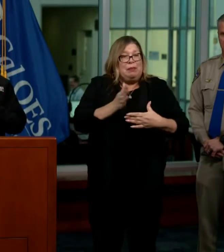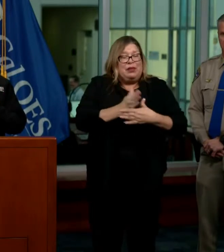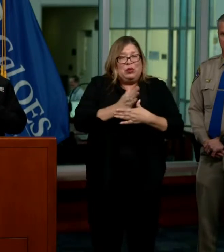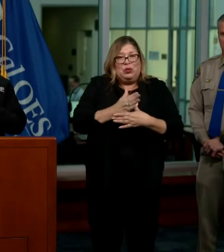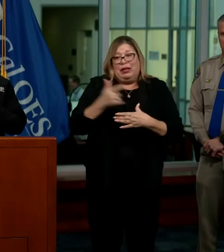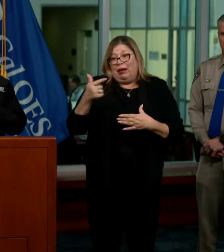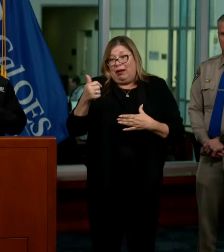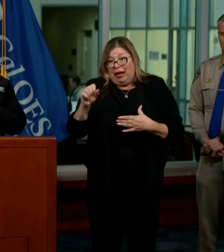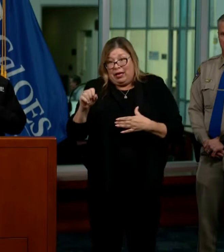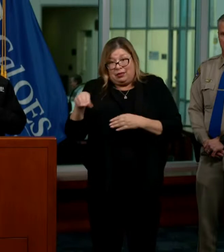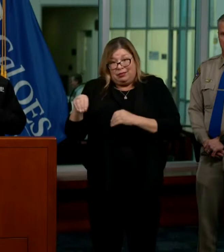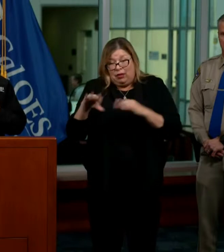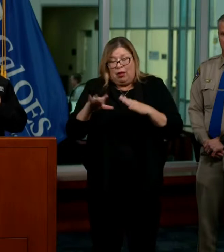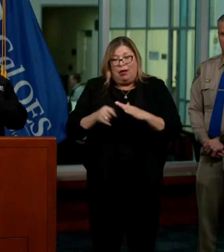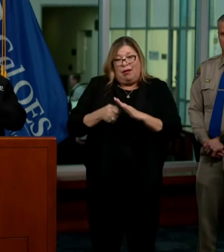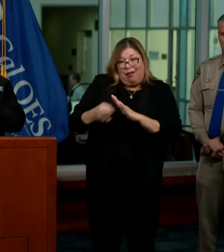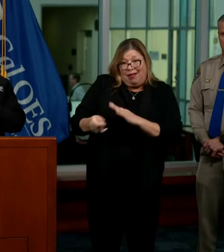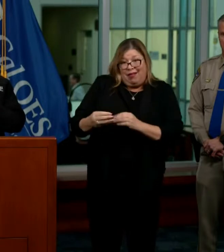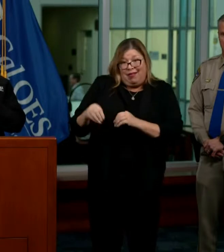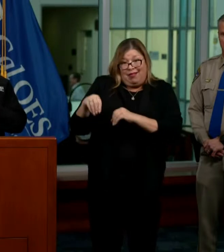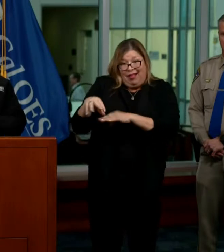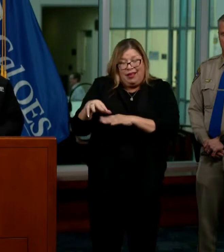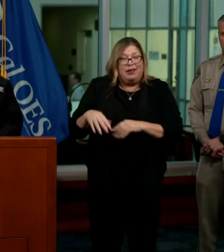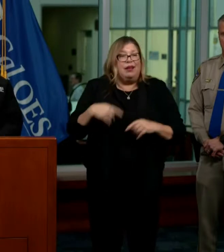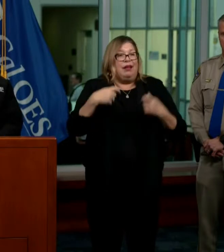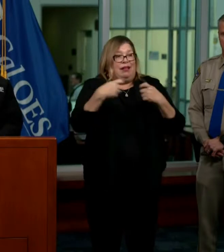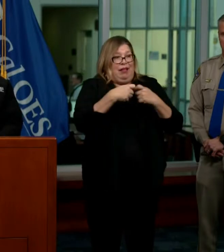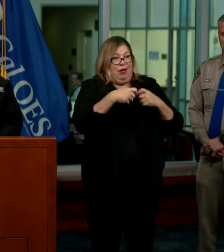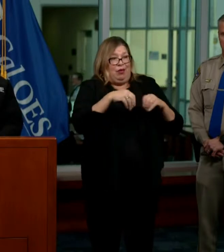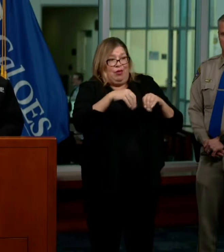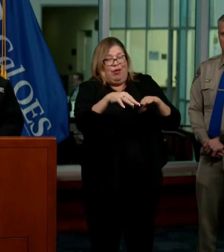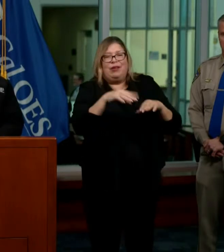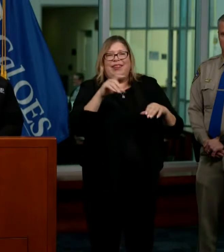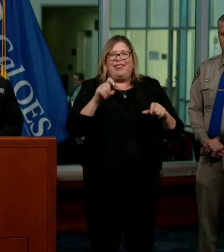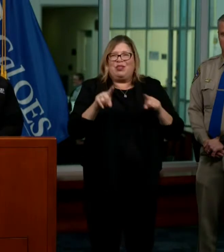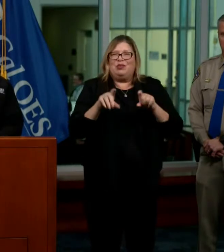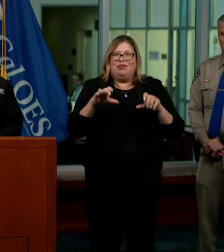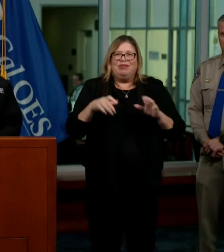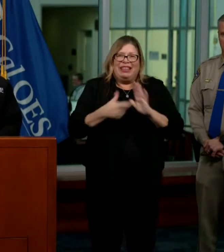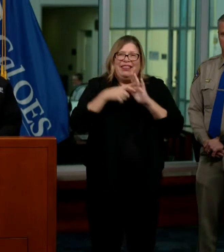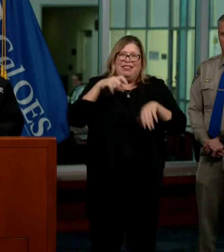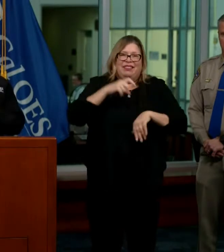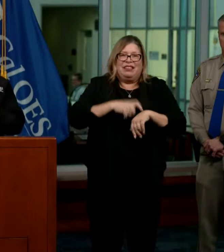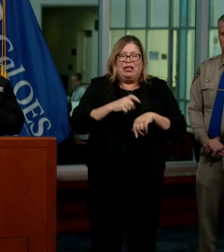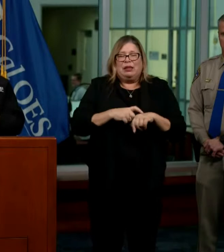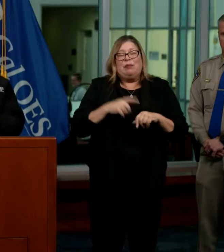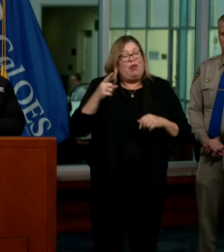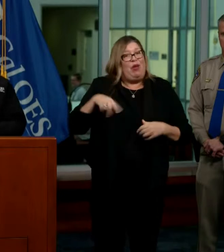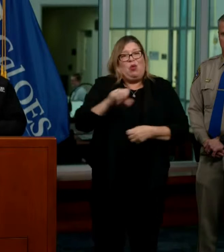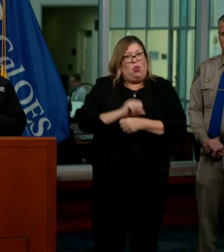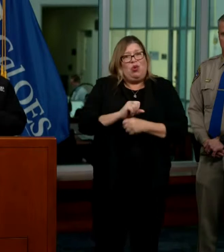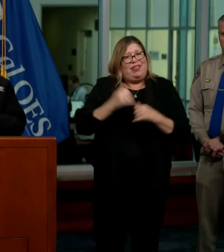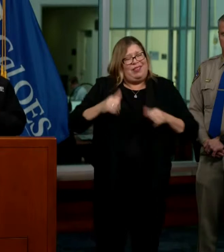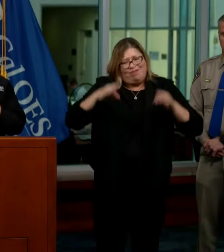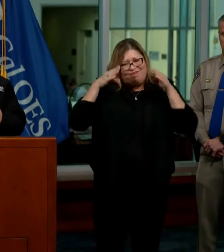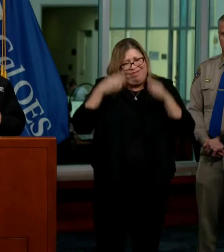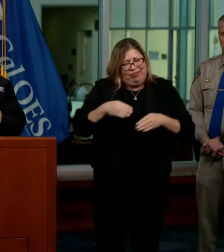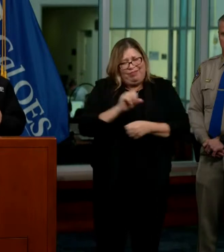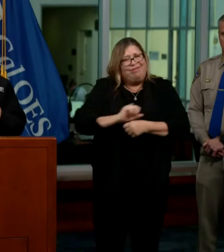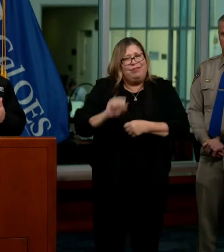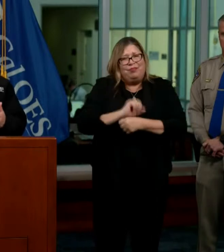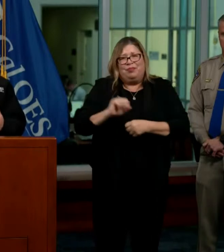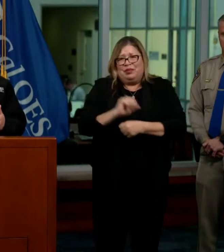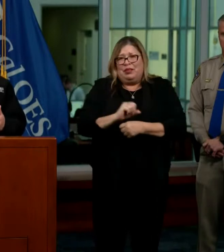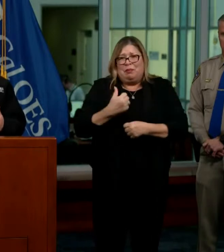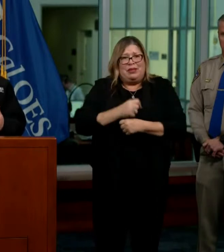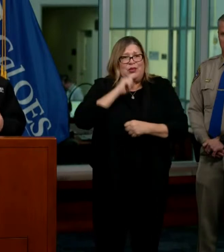returning on the pilot light and the gas and the electrical all has to be done. So that probably will take, you know, I mean, they're working on it hard. Hopefully they can get